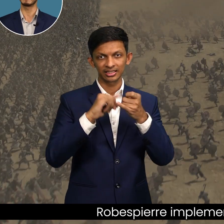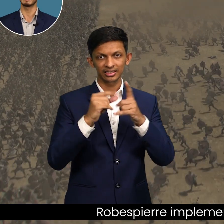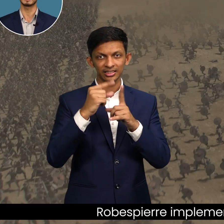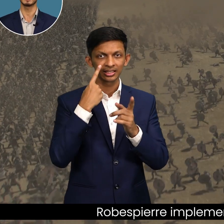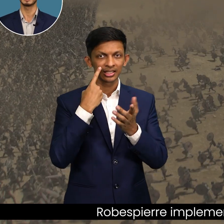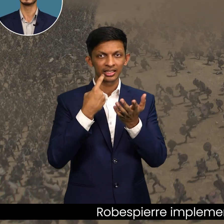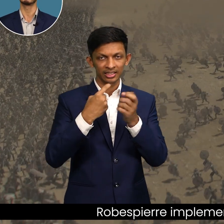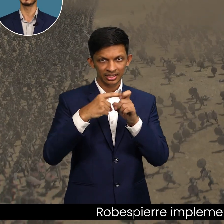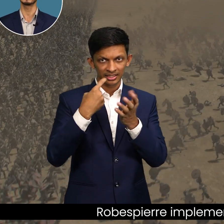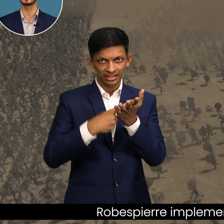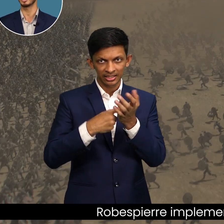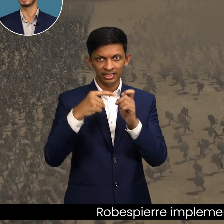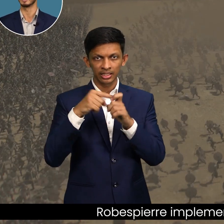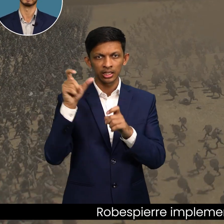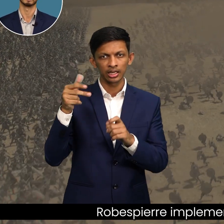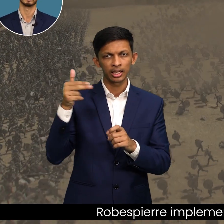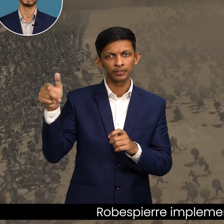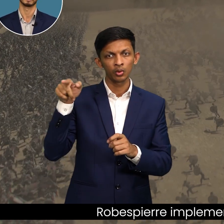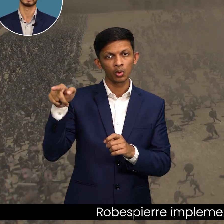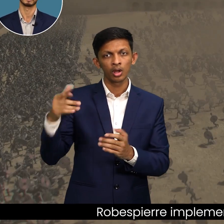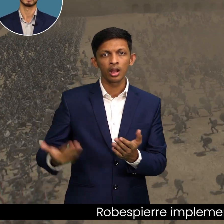Robespierre implemented his policies strictly.